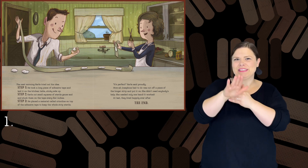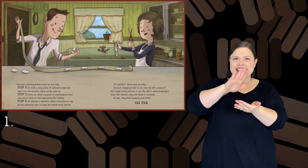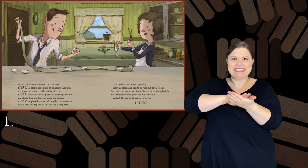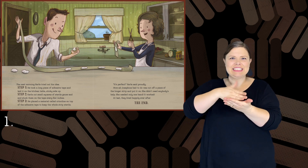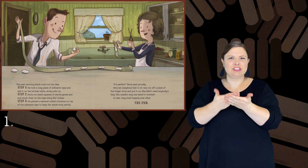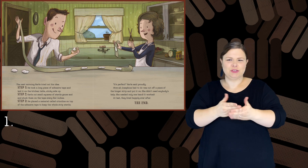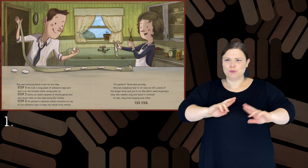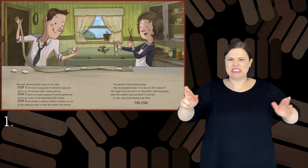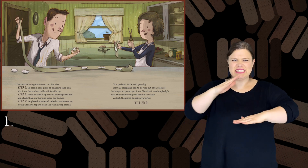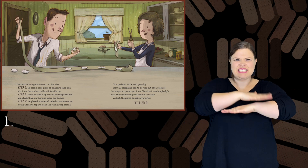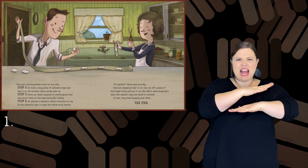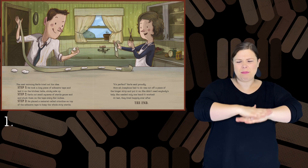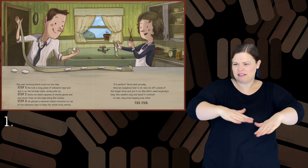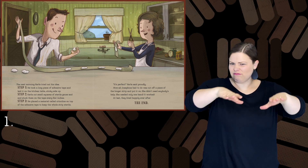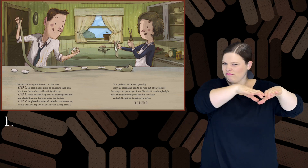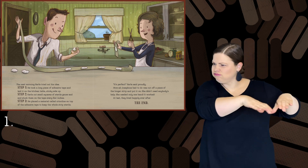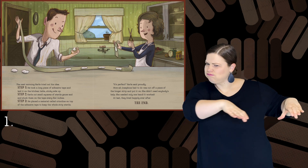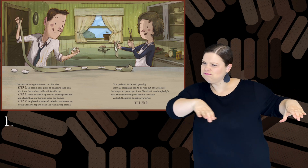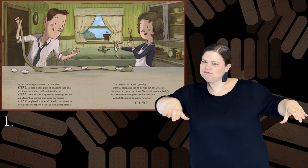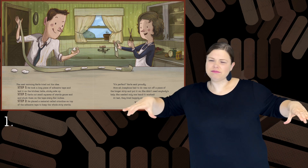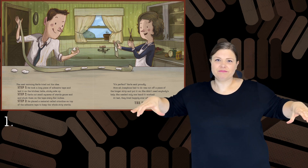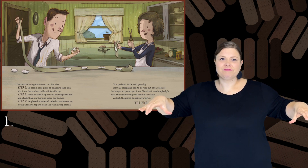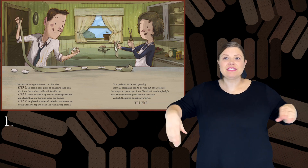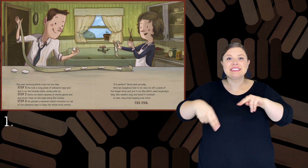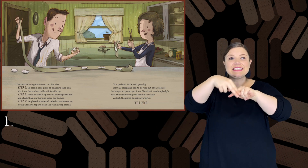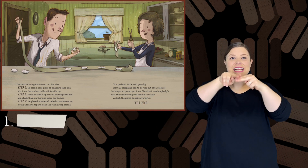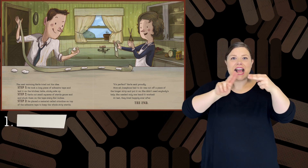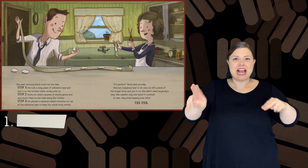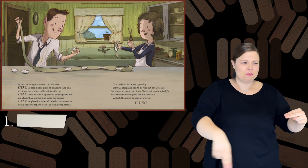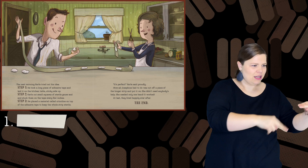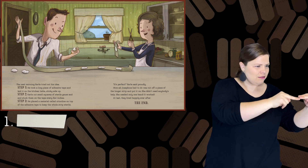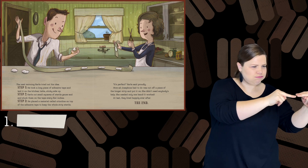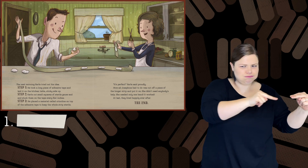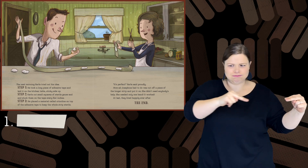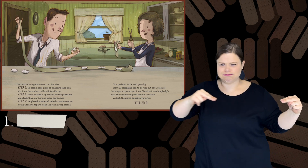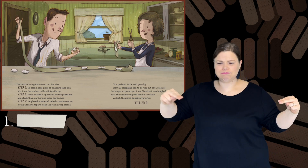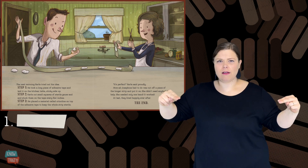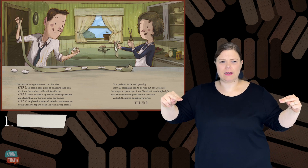long piece of adhesive tape and laid it on the kitchen table, sticky side up.